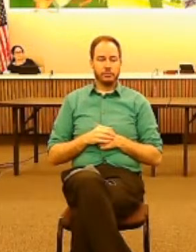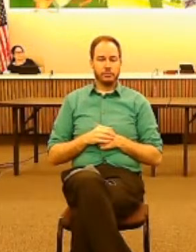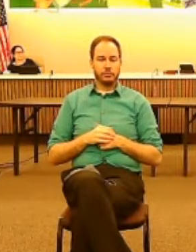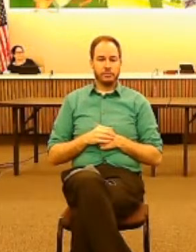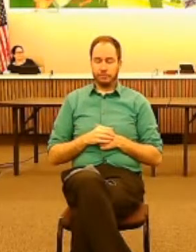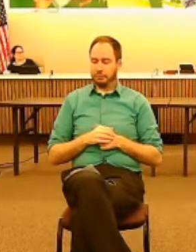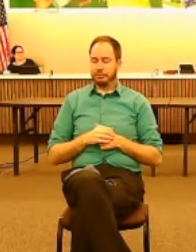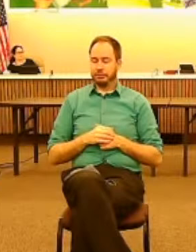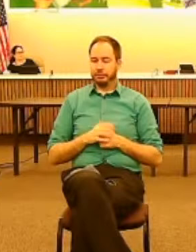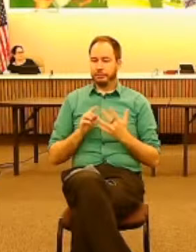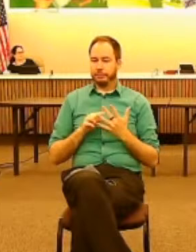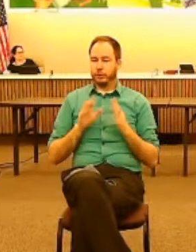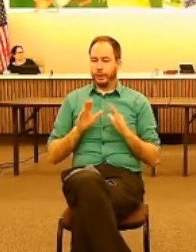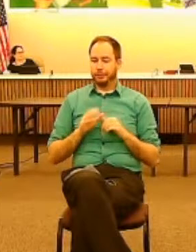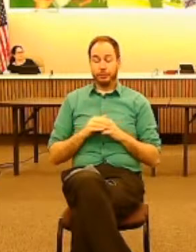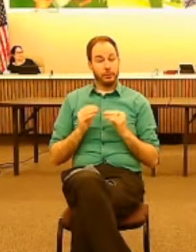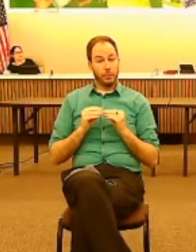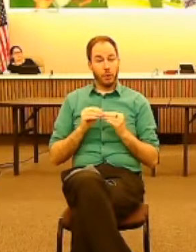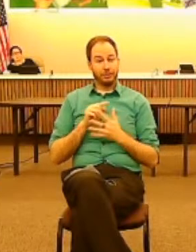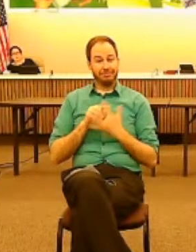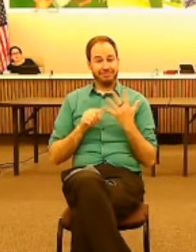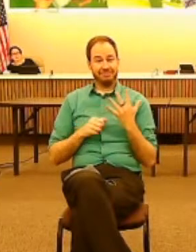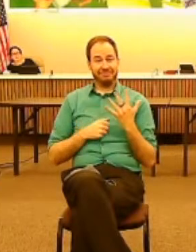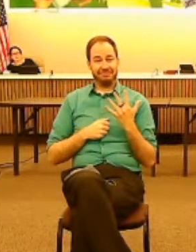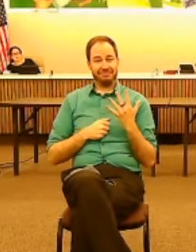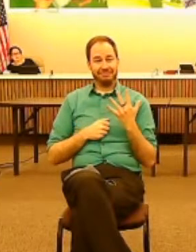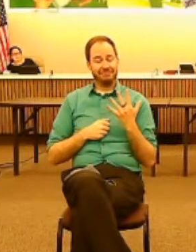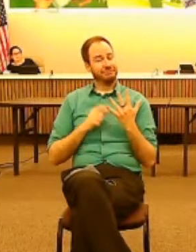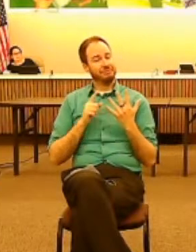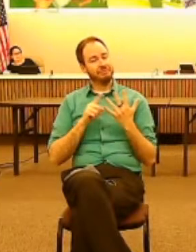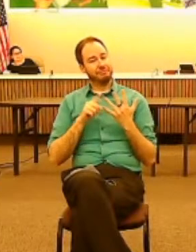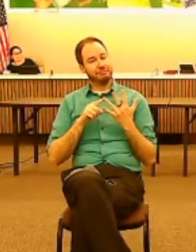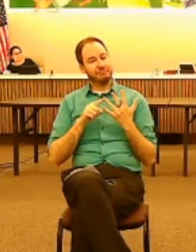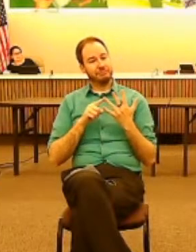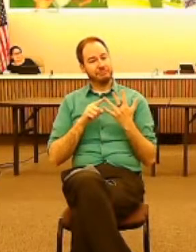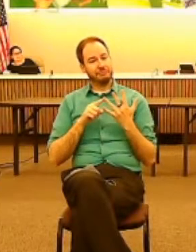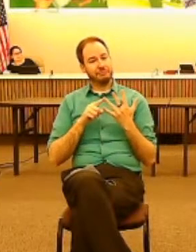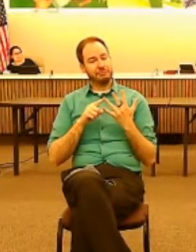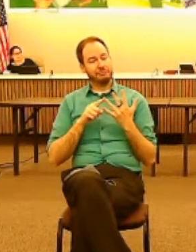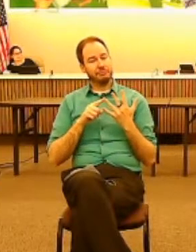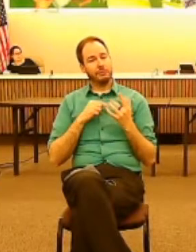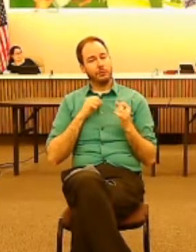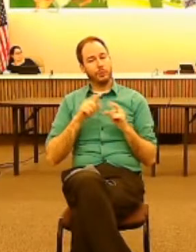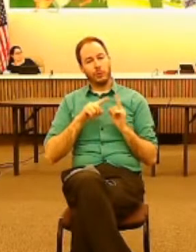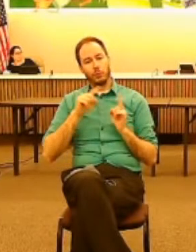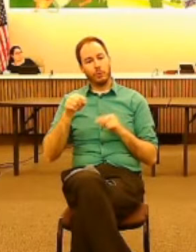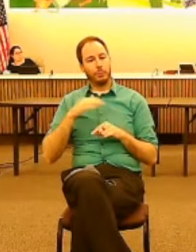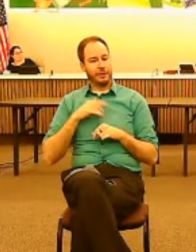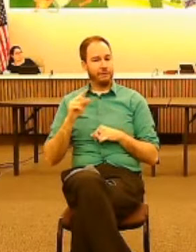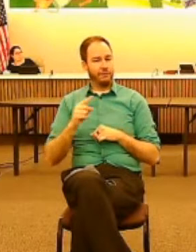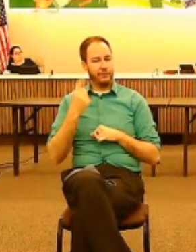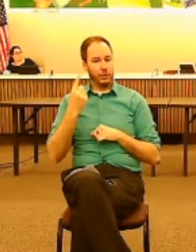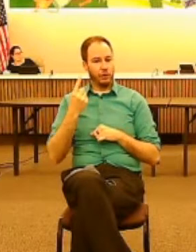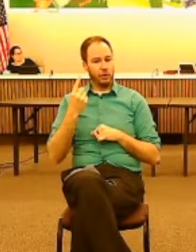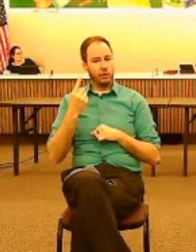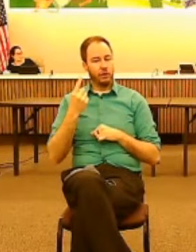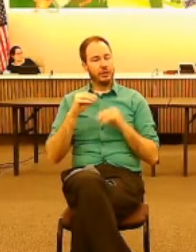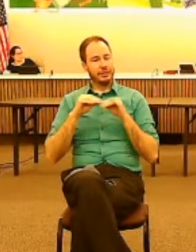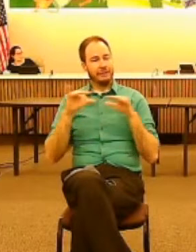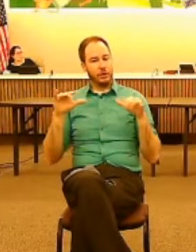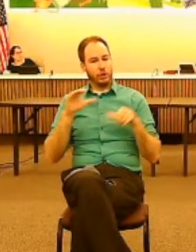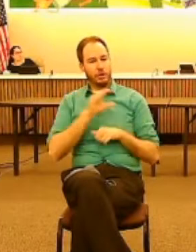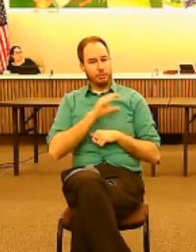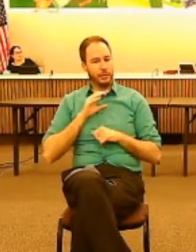Great. Anybody else? I just wanted to say I was able to attend my first diversity